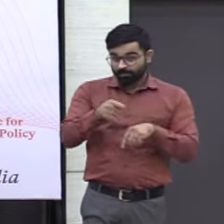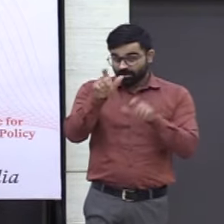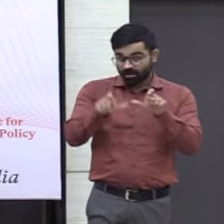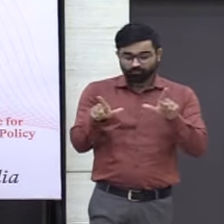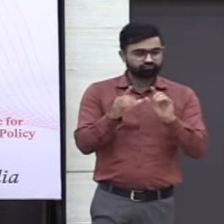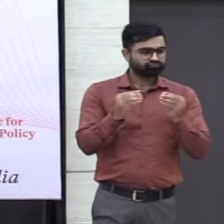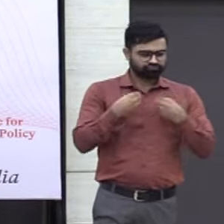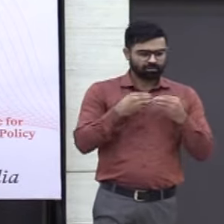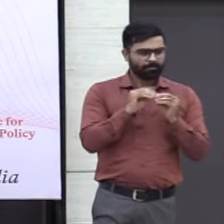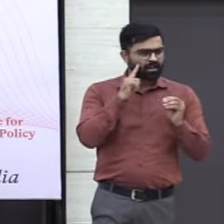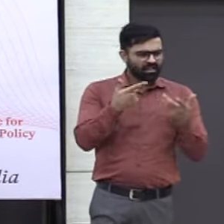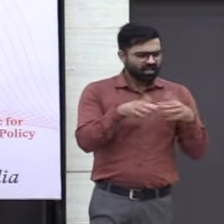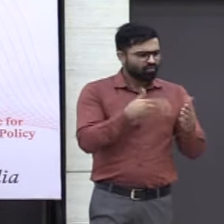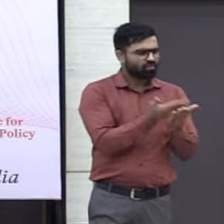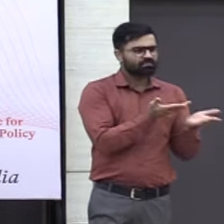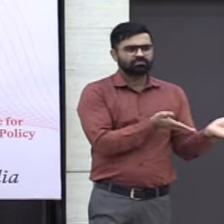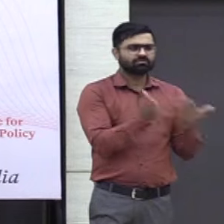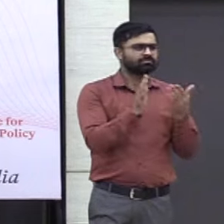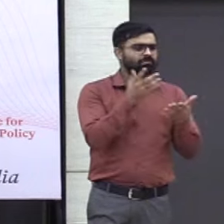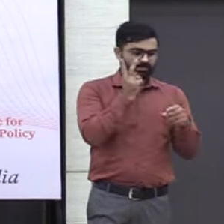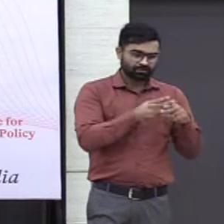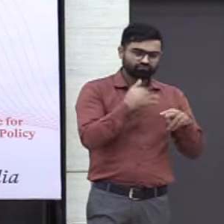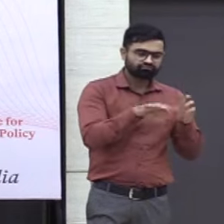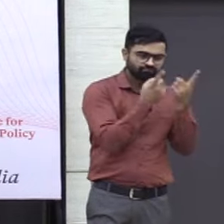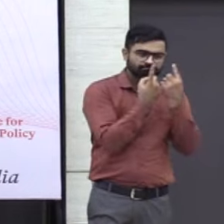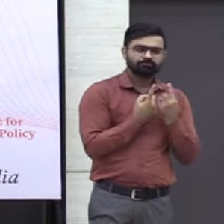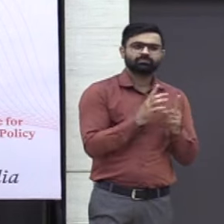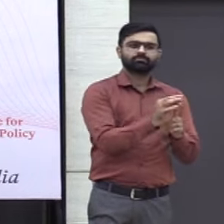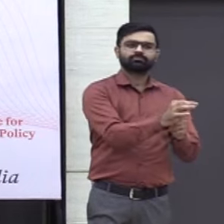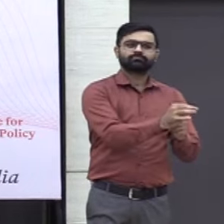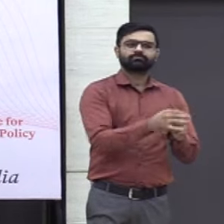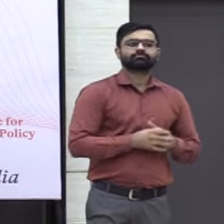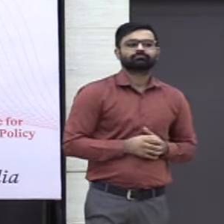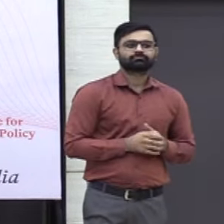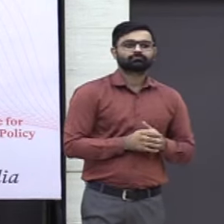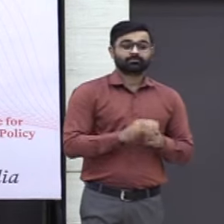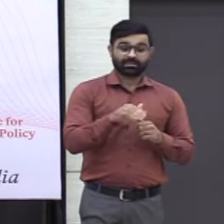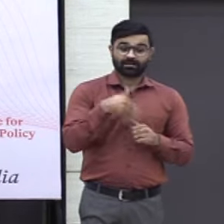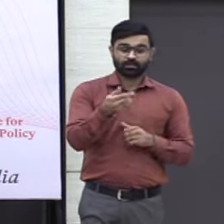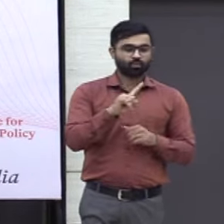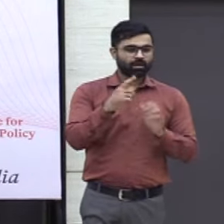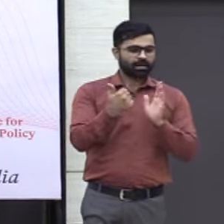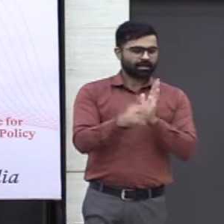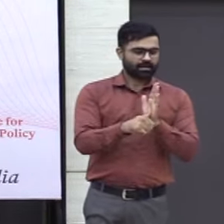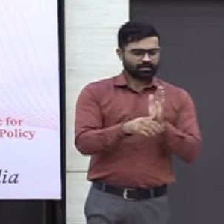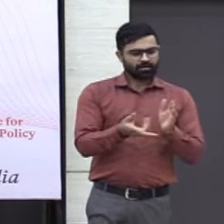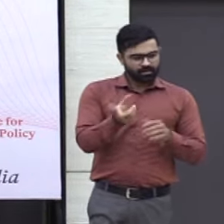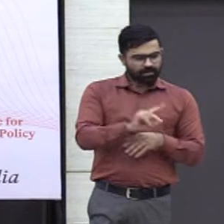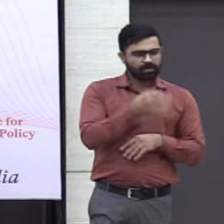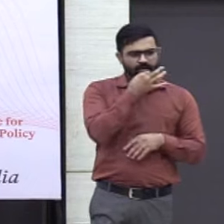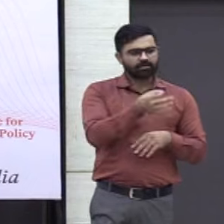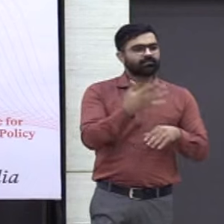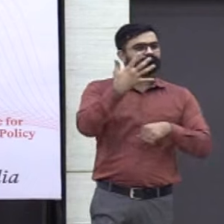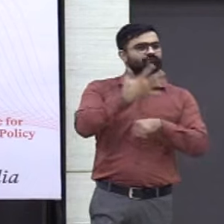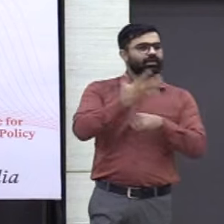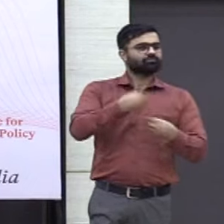look, grant me bail, he say, how can I grant you bail? The matter is still under investigation. So after 1 month, he will ask for another